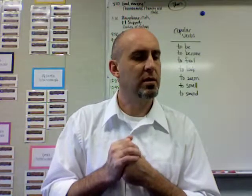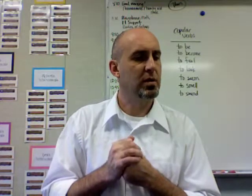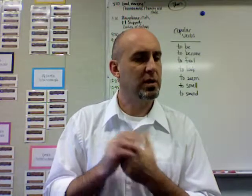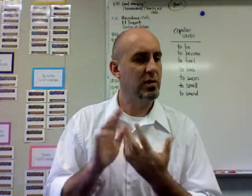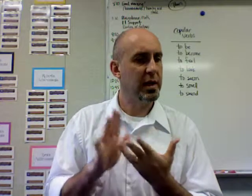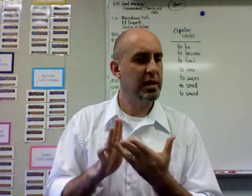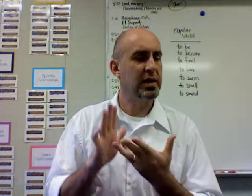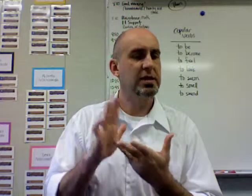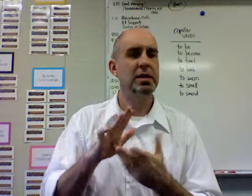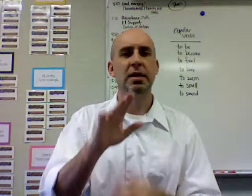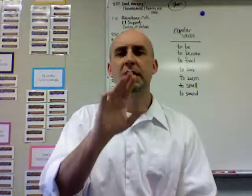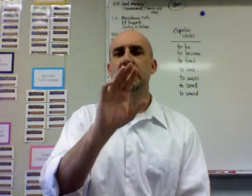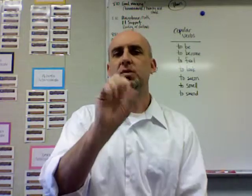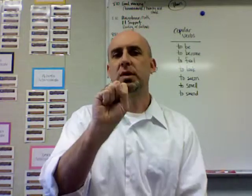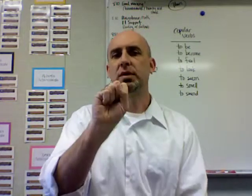Did you recognize? Here's one.